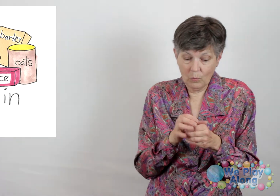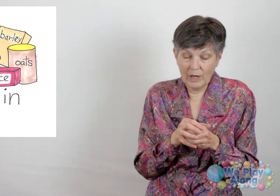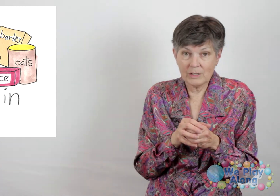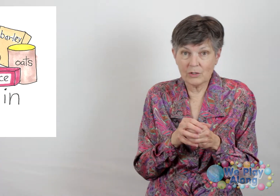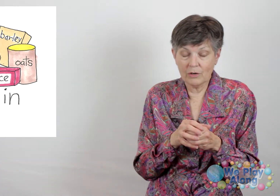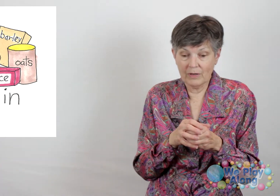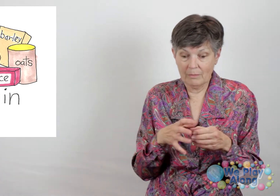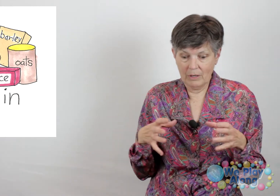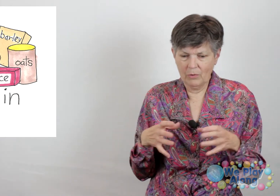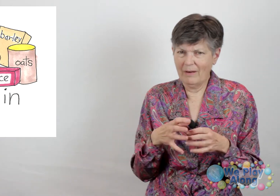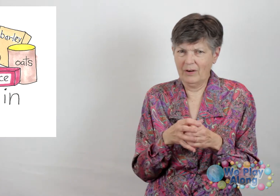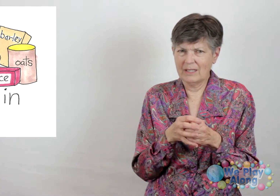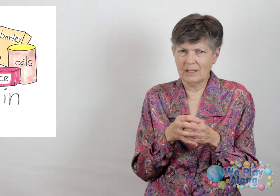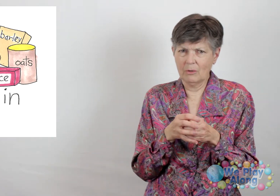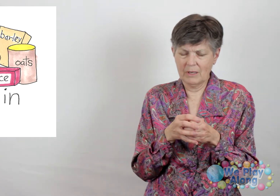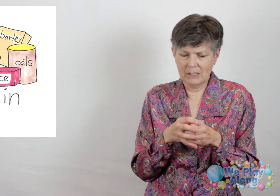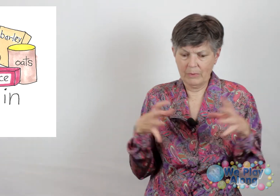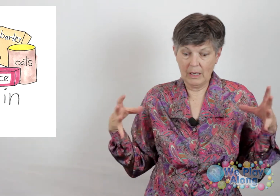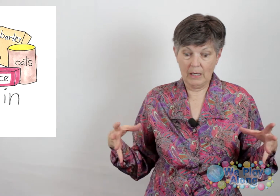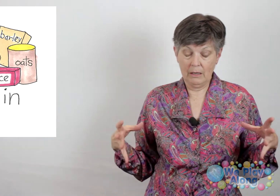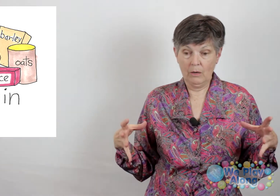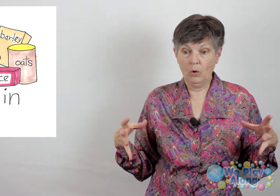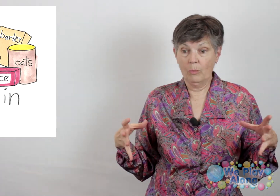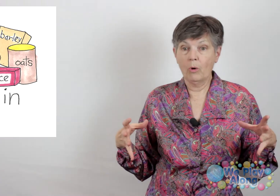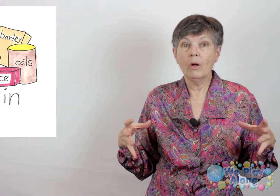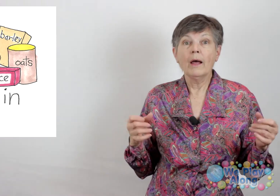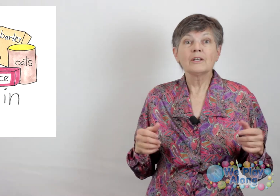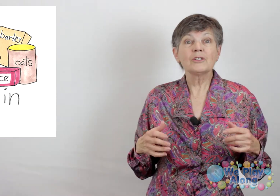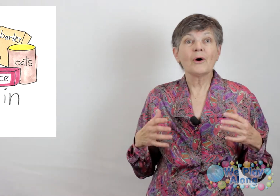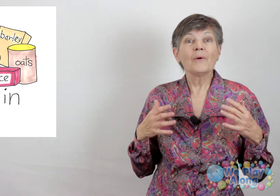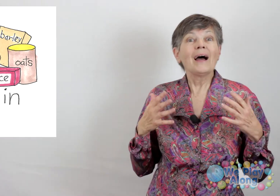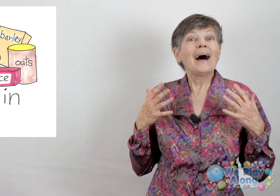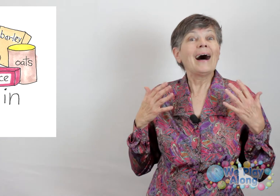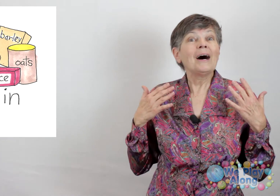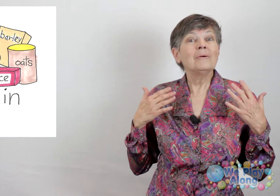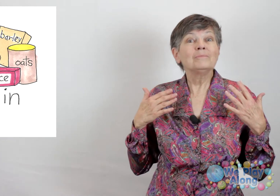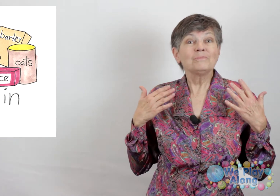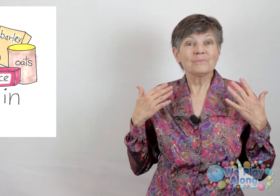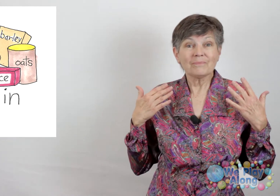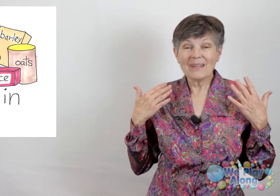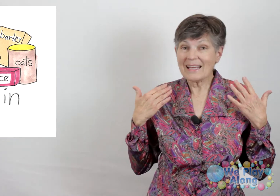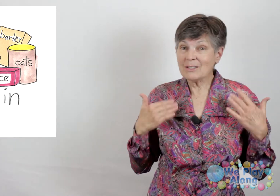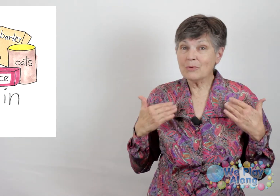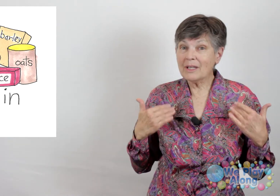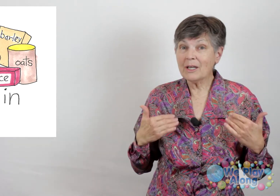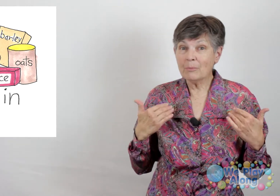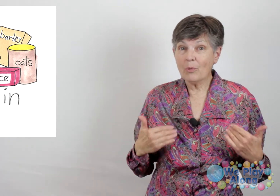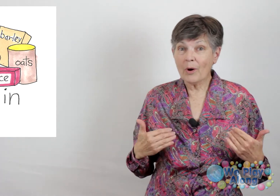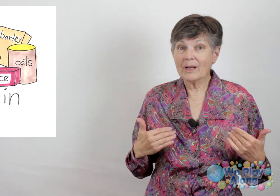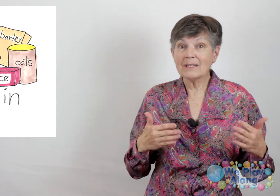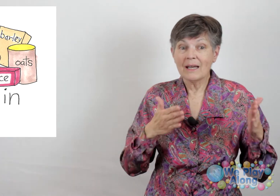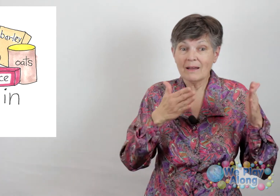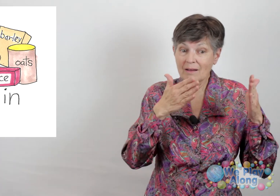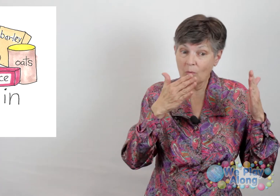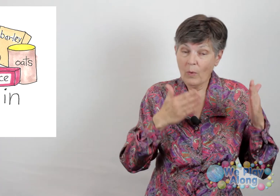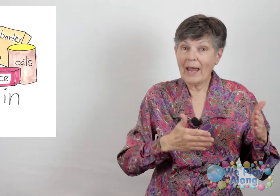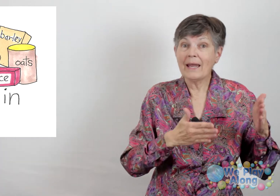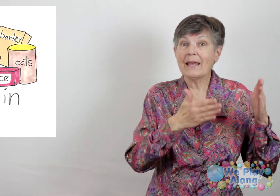1 serving, but whoever eats a little bit of spaghetti, you eat a whole bowl. So it's really an important way to get